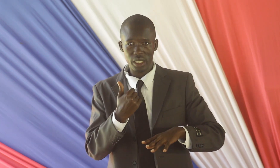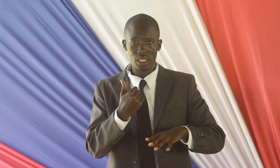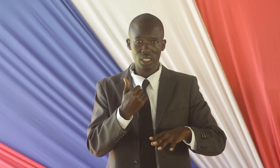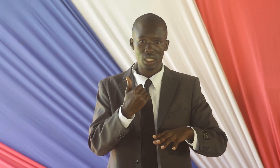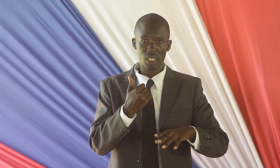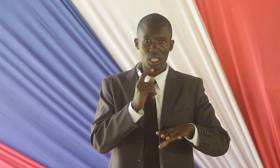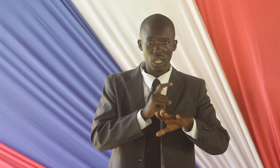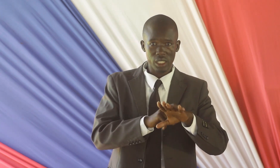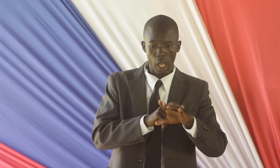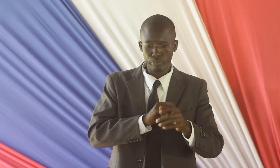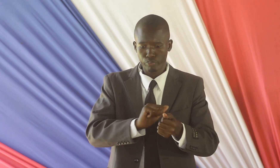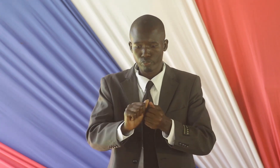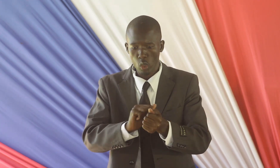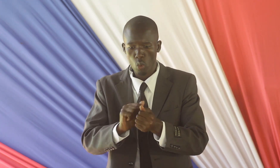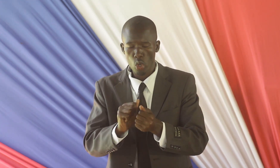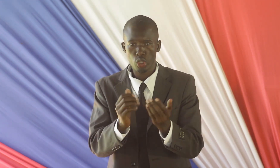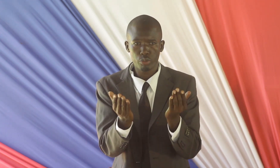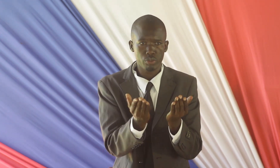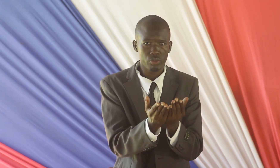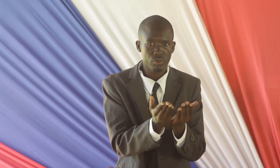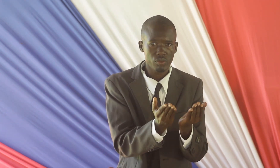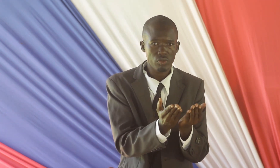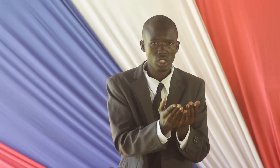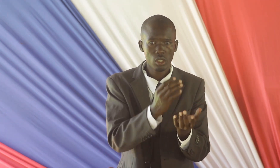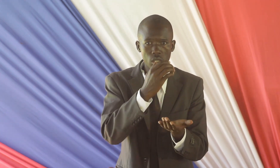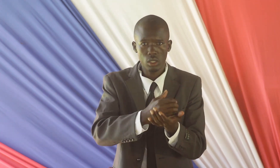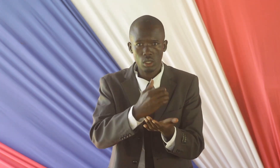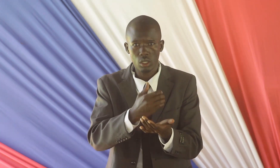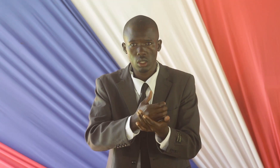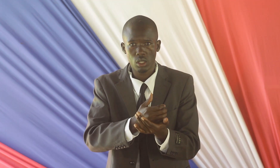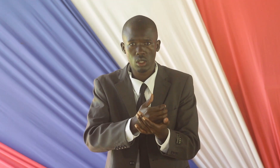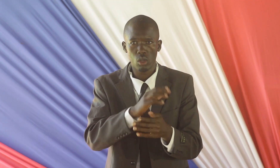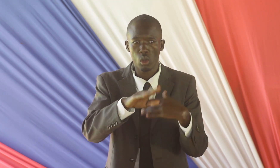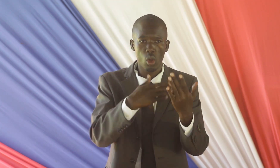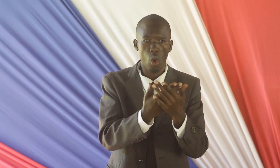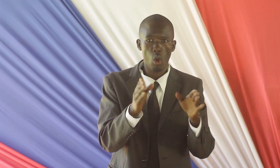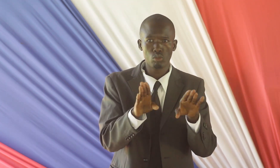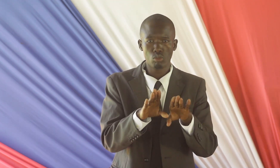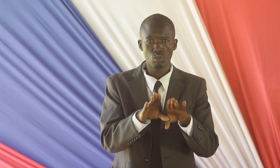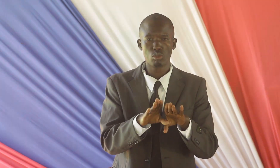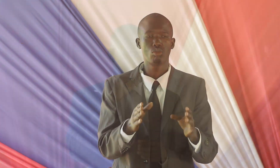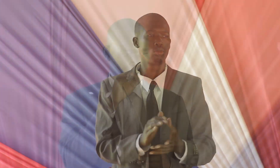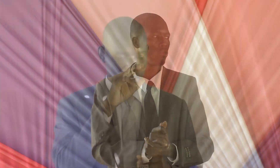of cups and pots, bronze, vessels, and of the tables.